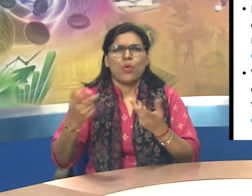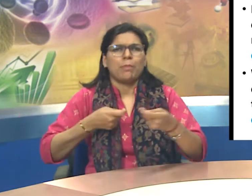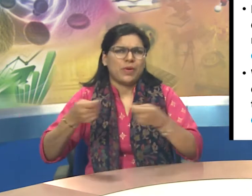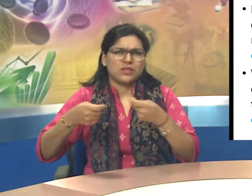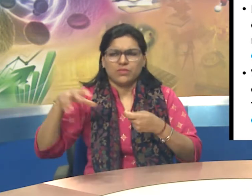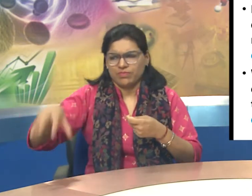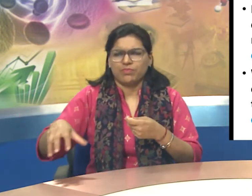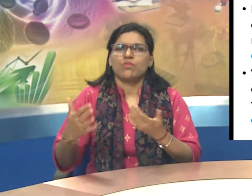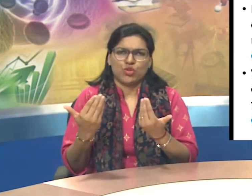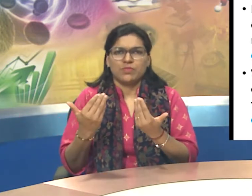These can be